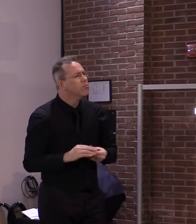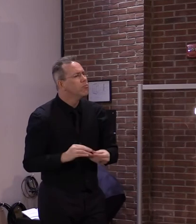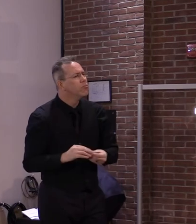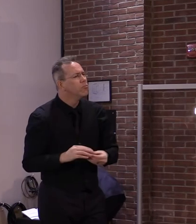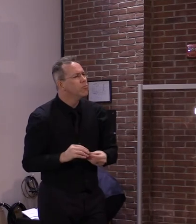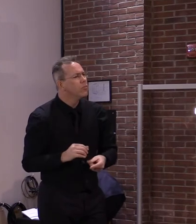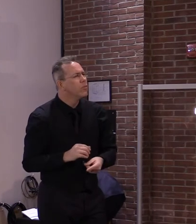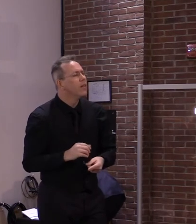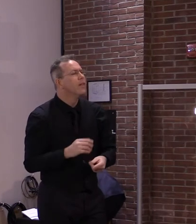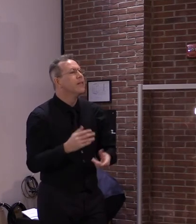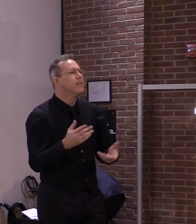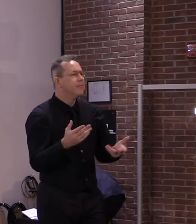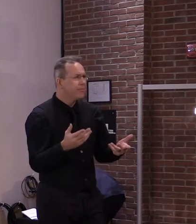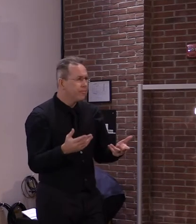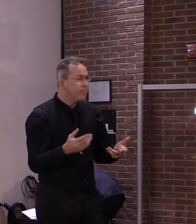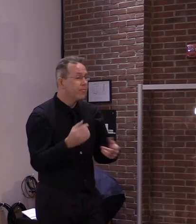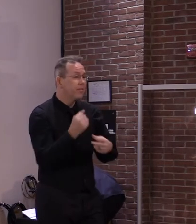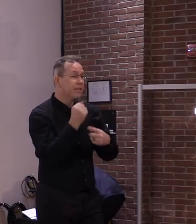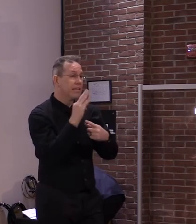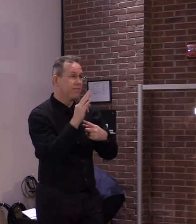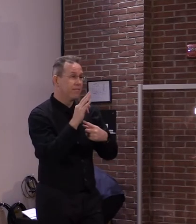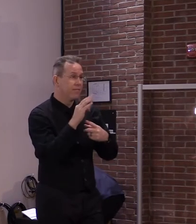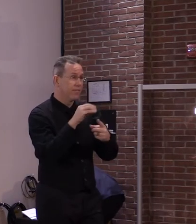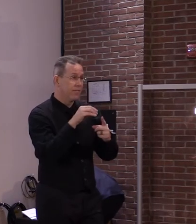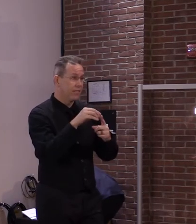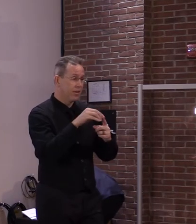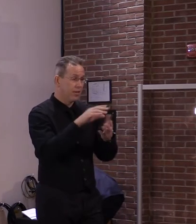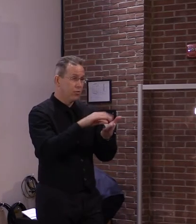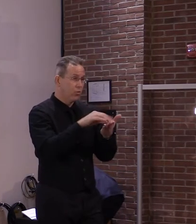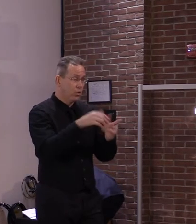they would process that accordance with the with the injunction